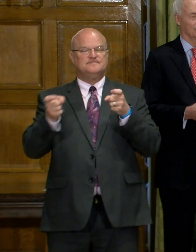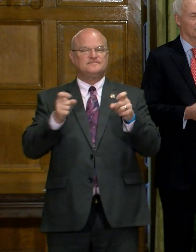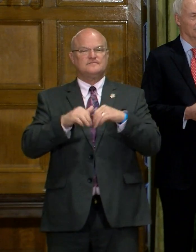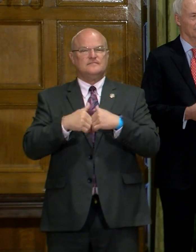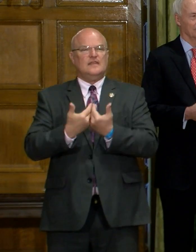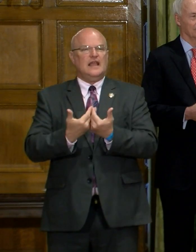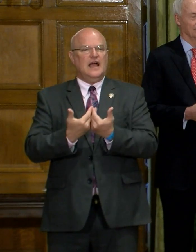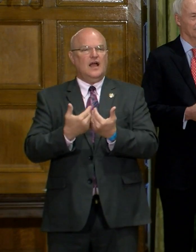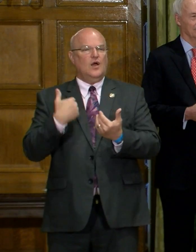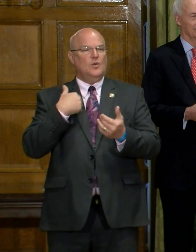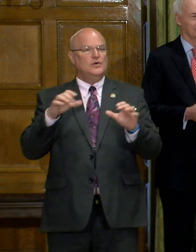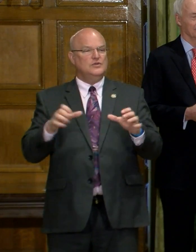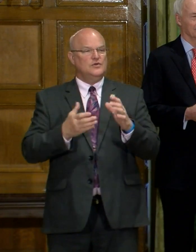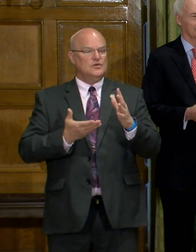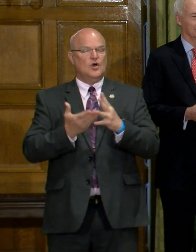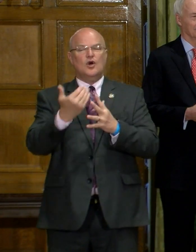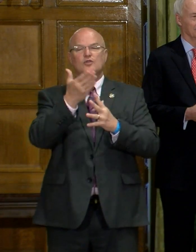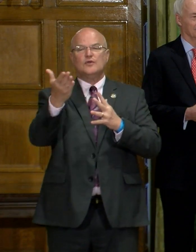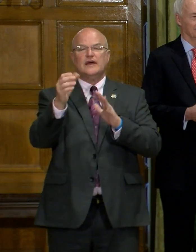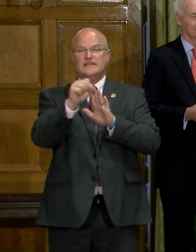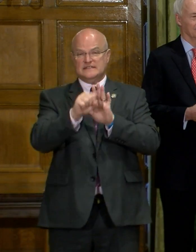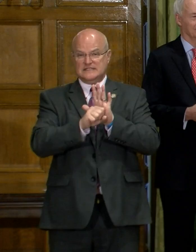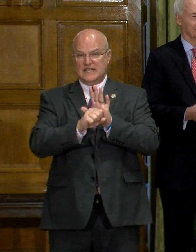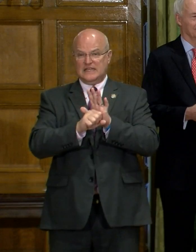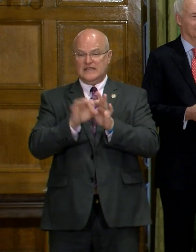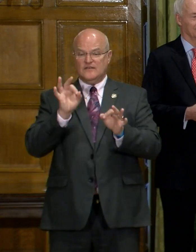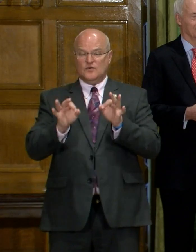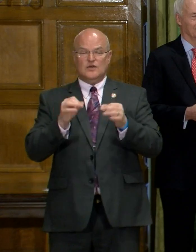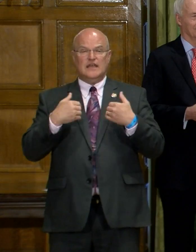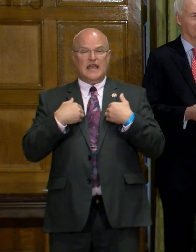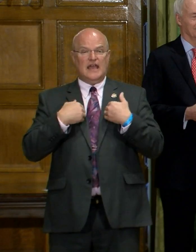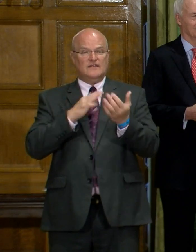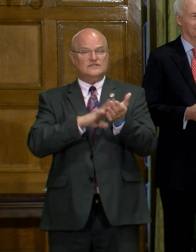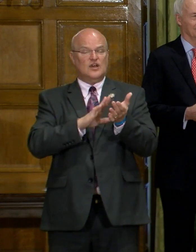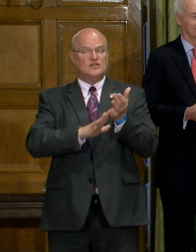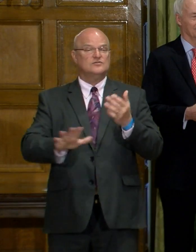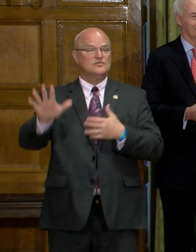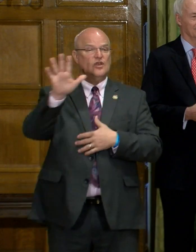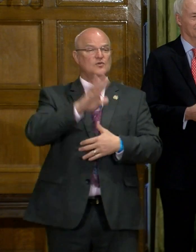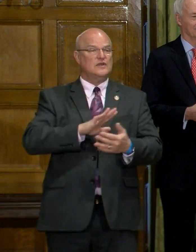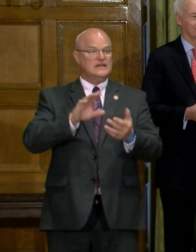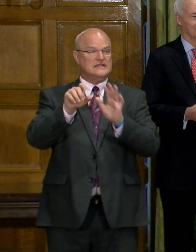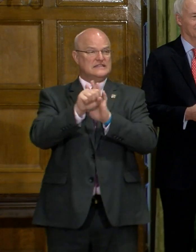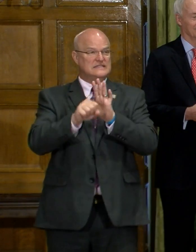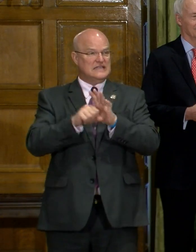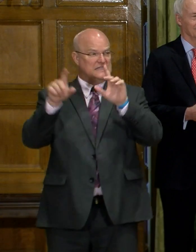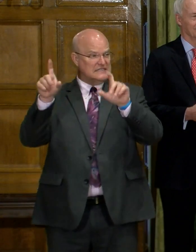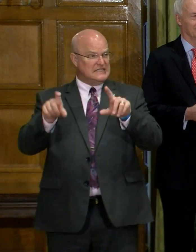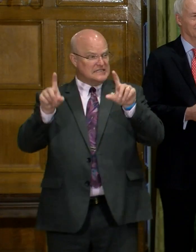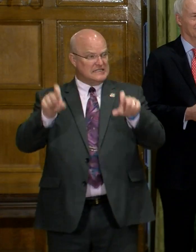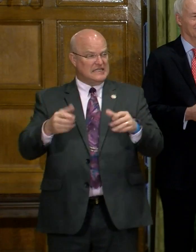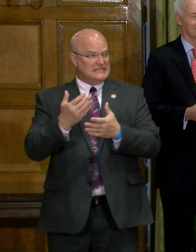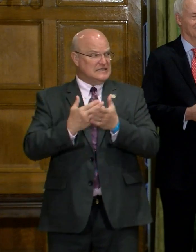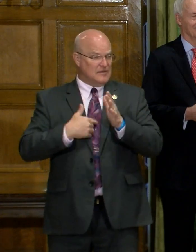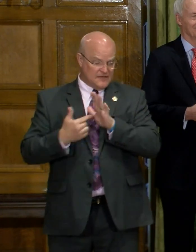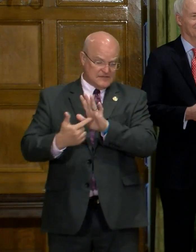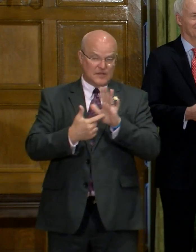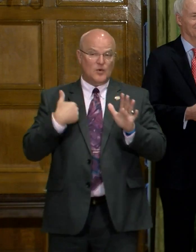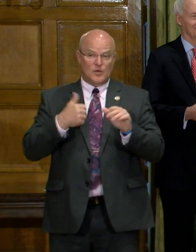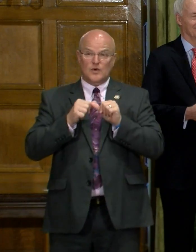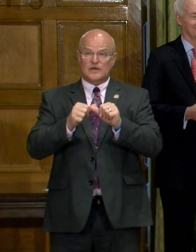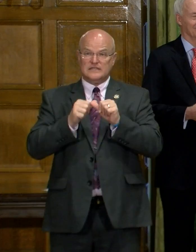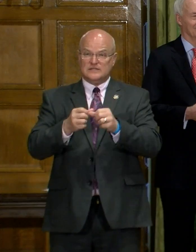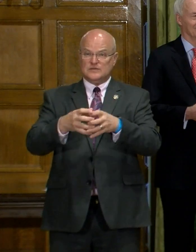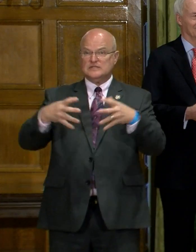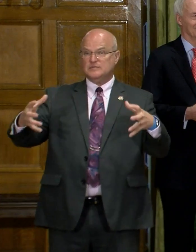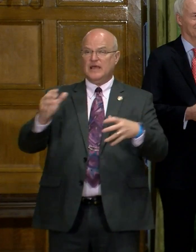on how we're doing throughout the state if we have providers throughout the state testing those who have symptoms. And we will continue